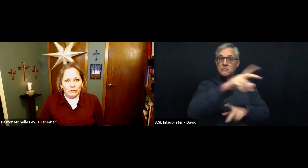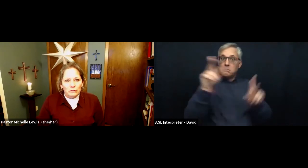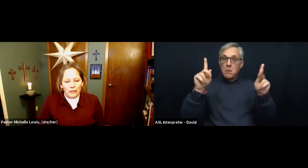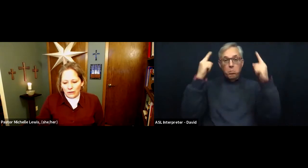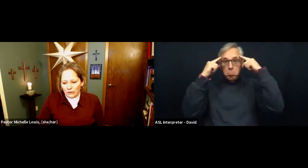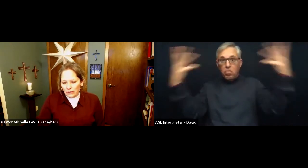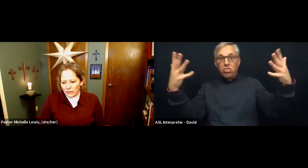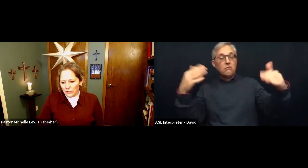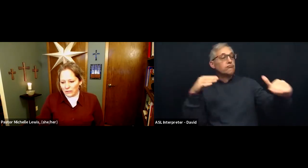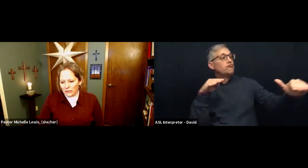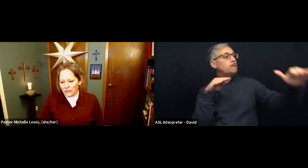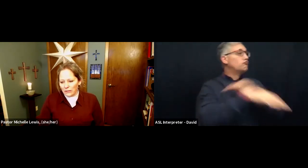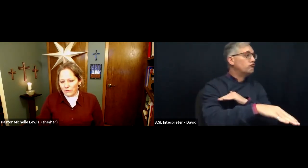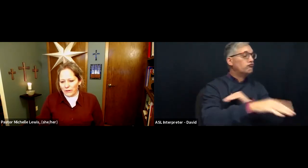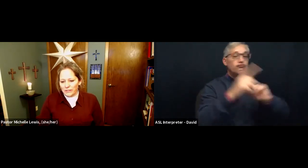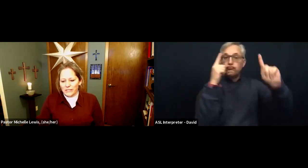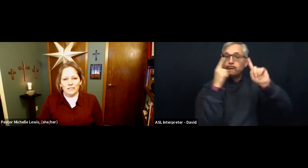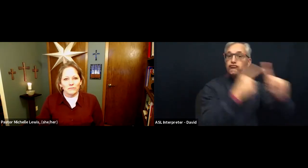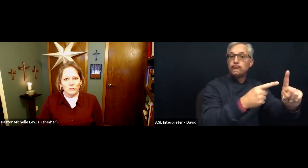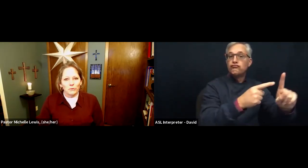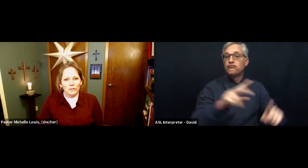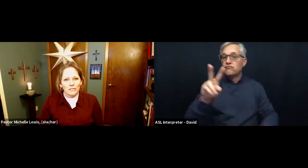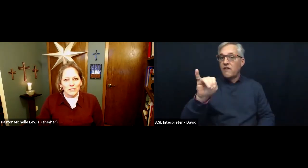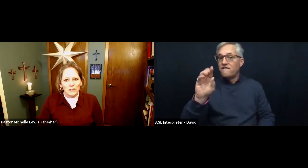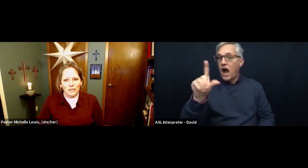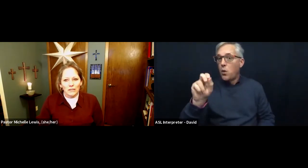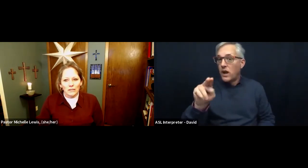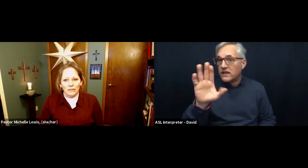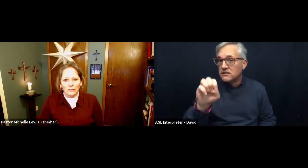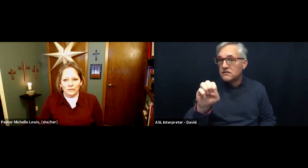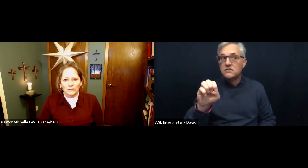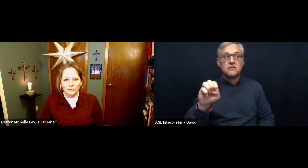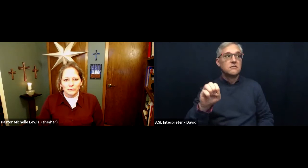another layer of our sense of community